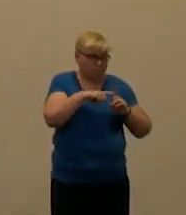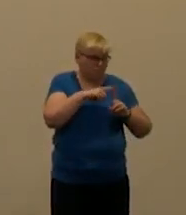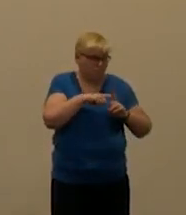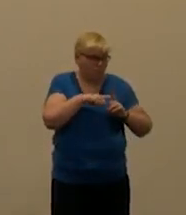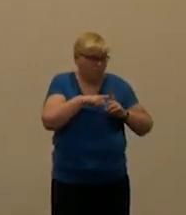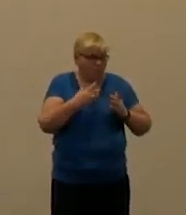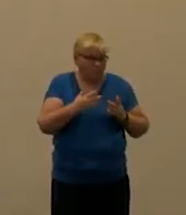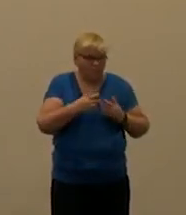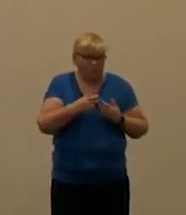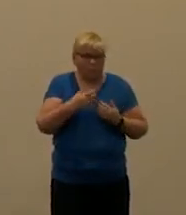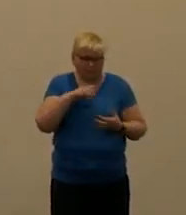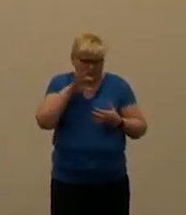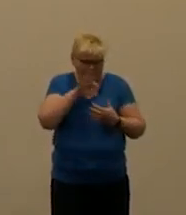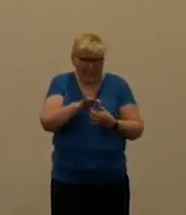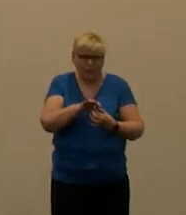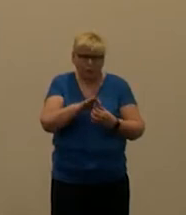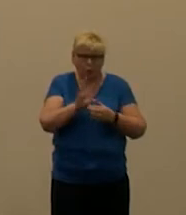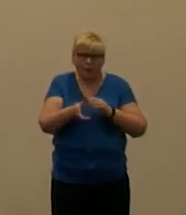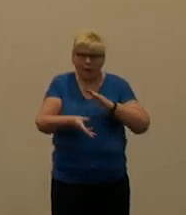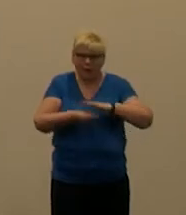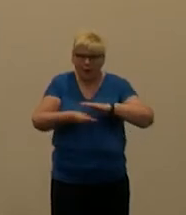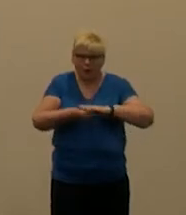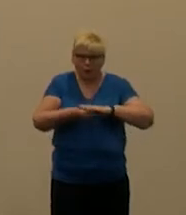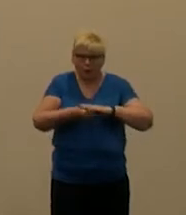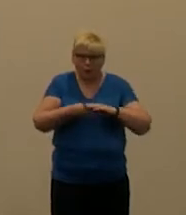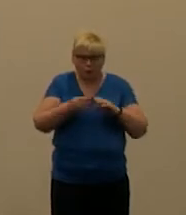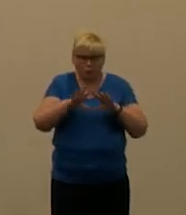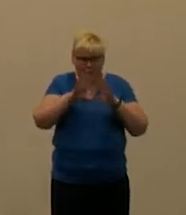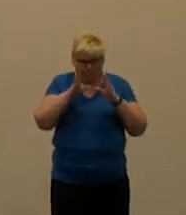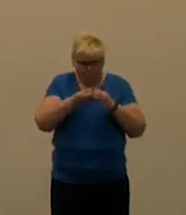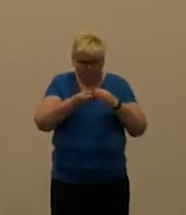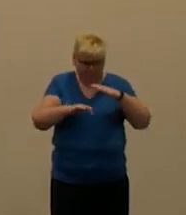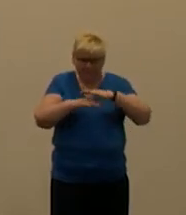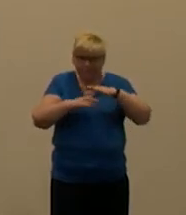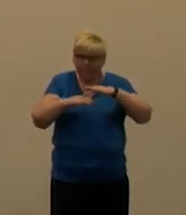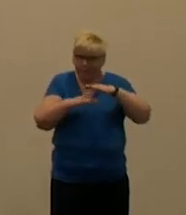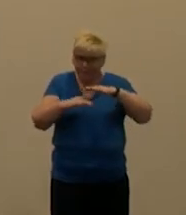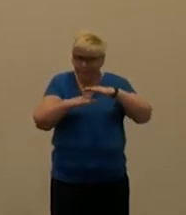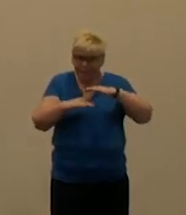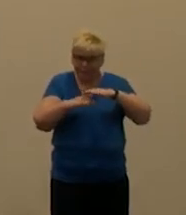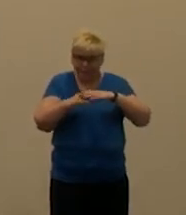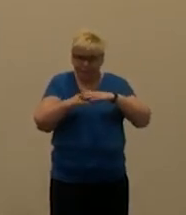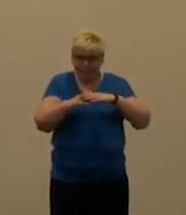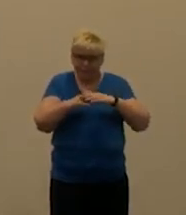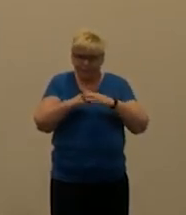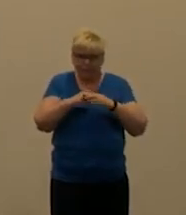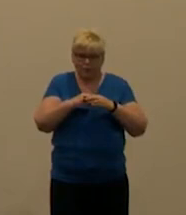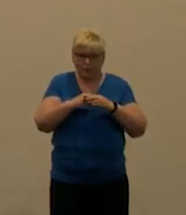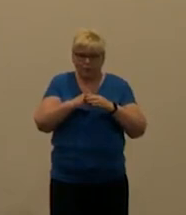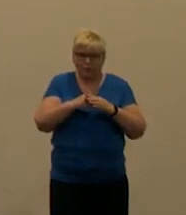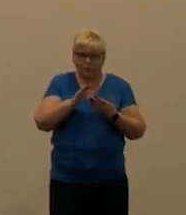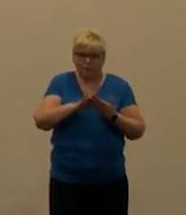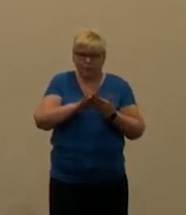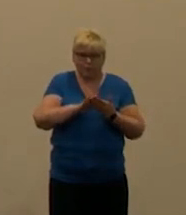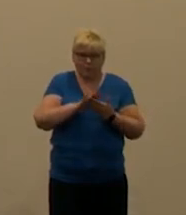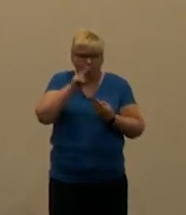you're connecting directly to the cloud, so the branch office and the headquarters connecting directly to the cloud. You have a lower latency between your